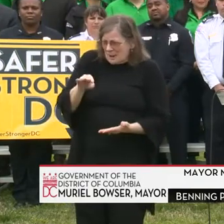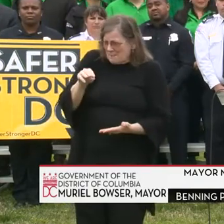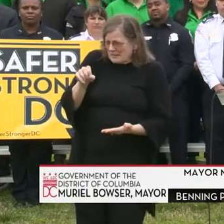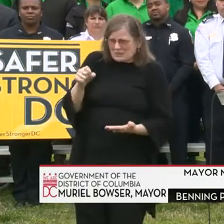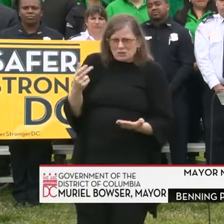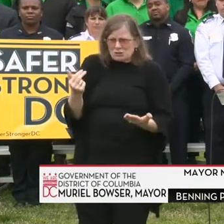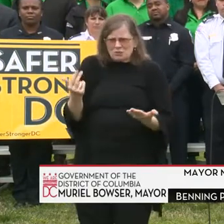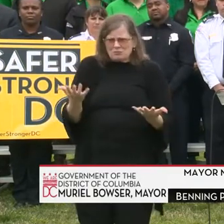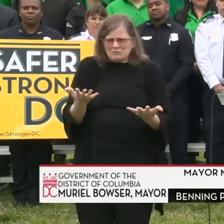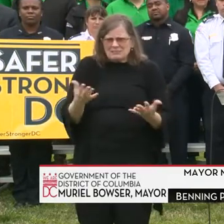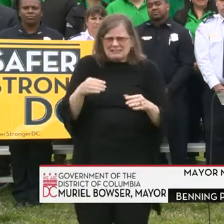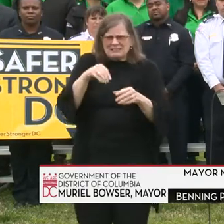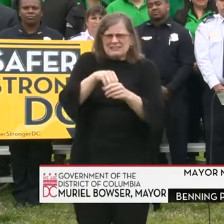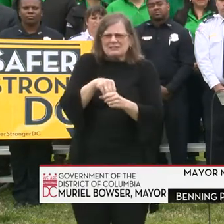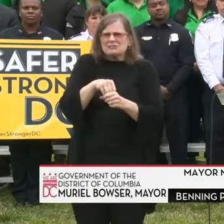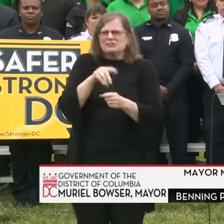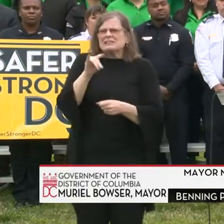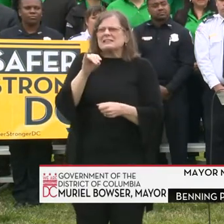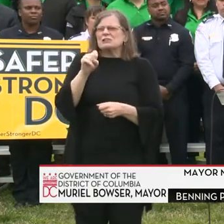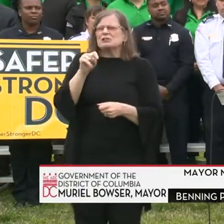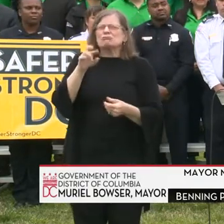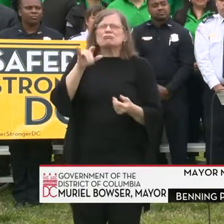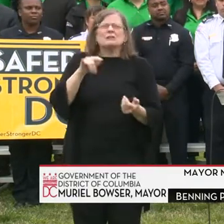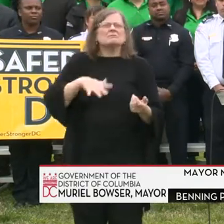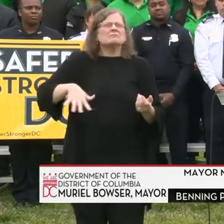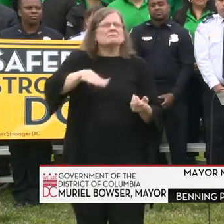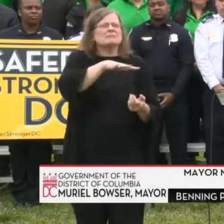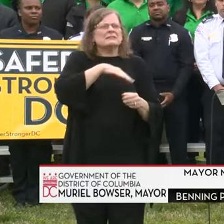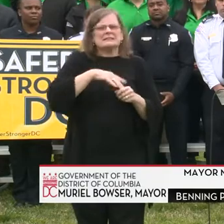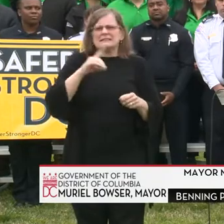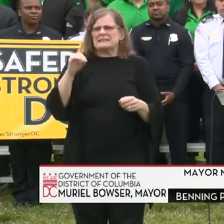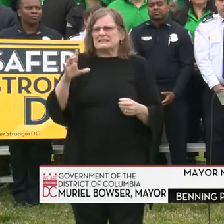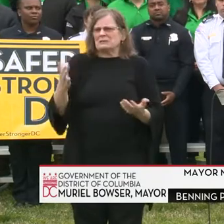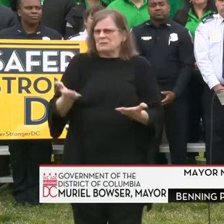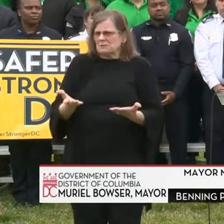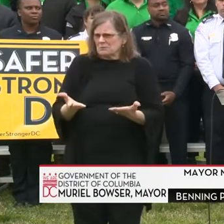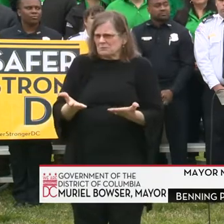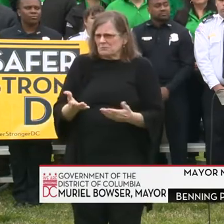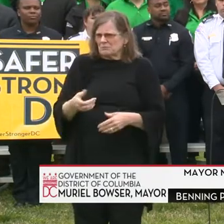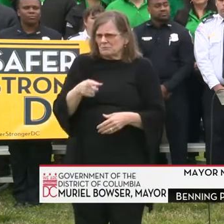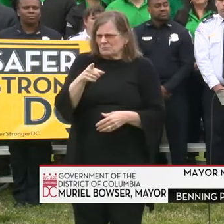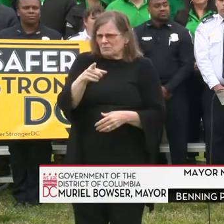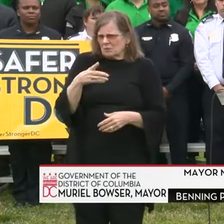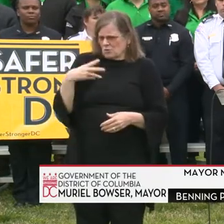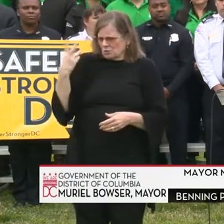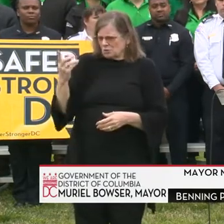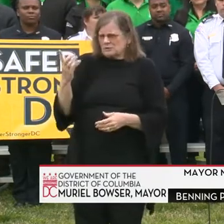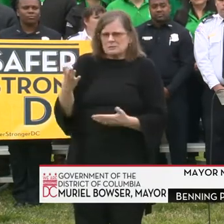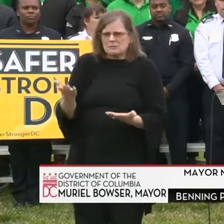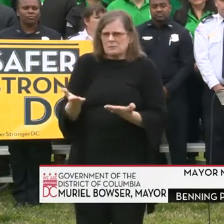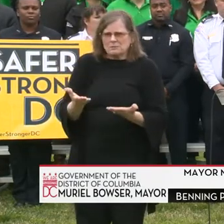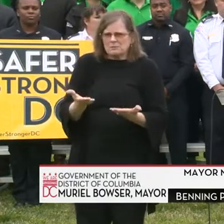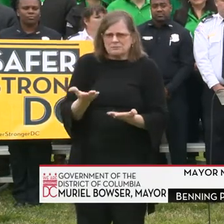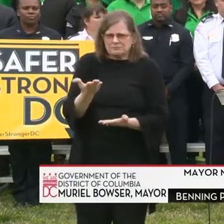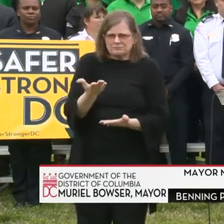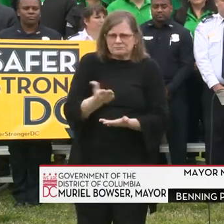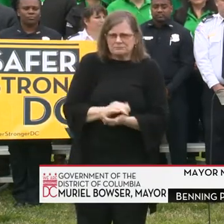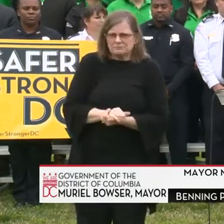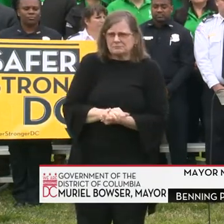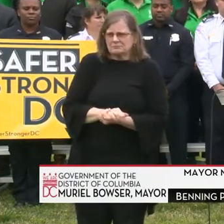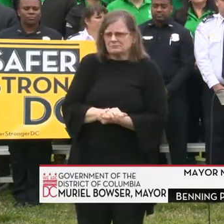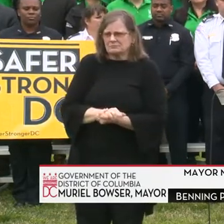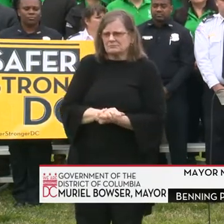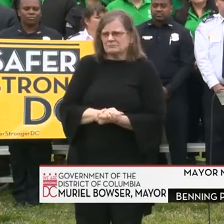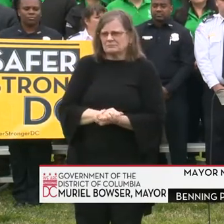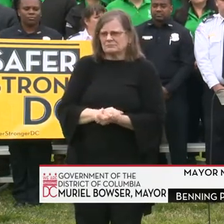in the district? What is the status of MS-13 inside of Washington, D.C.? You know, one of the things that we are